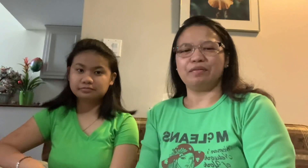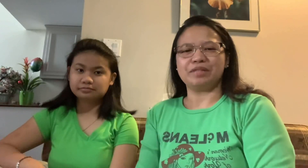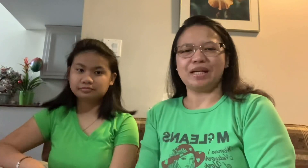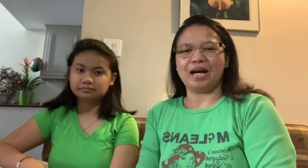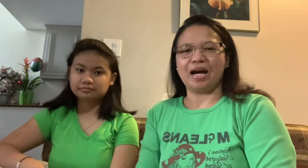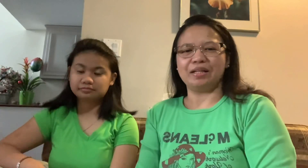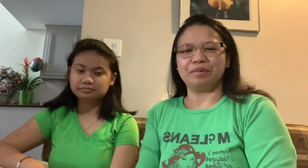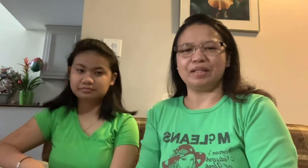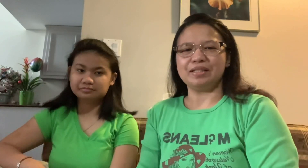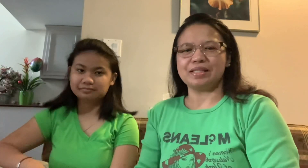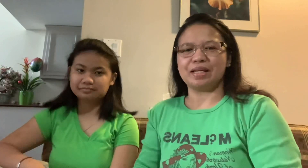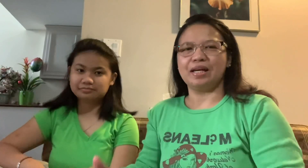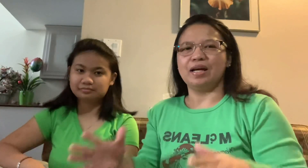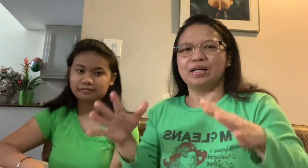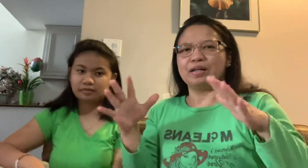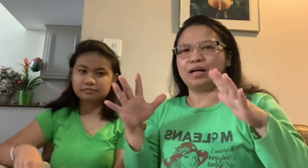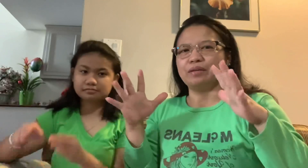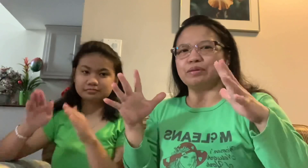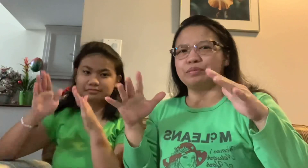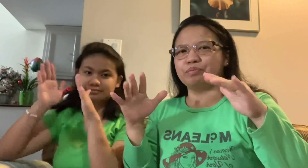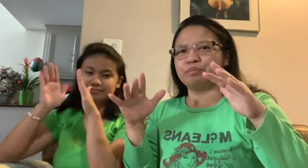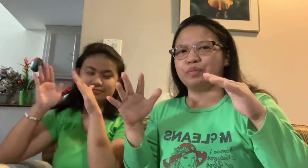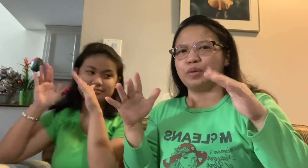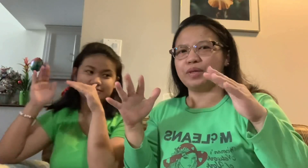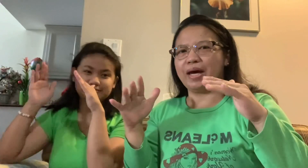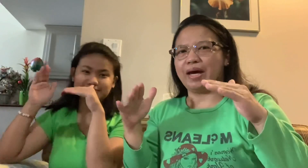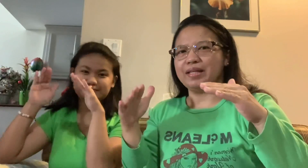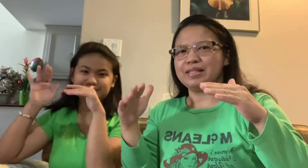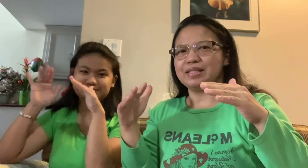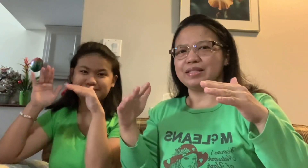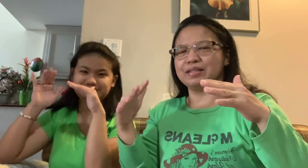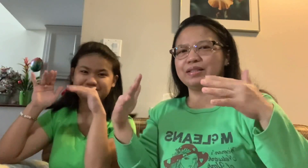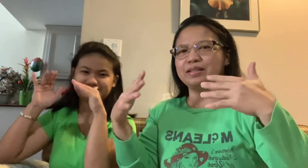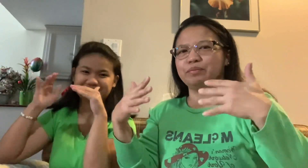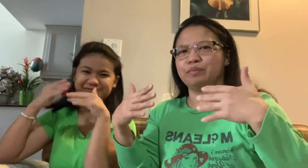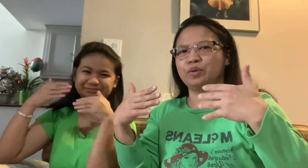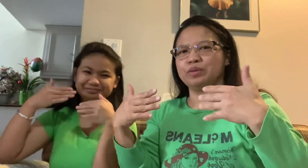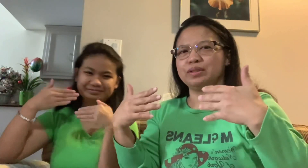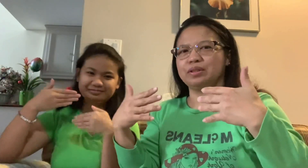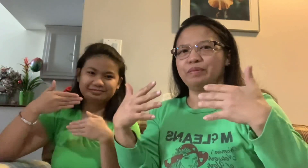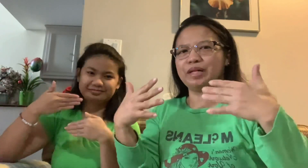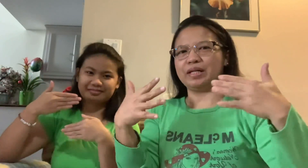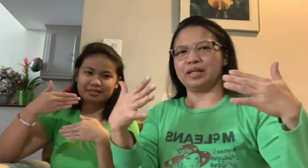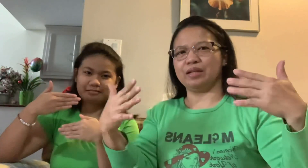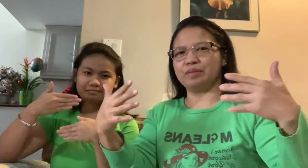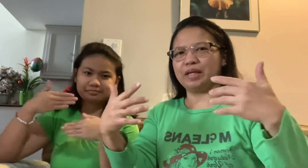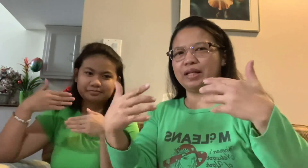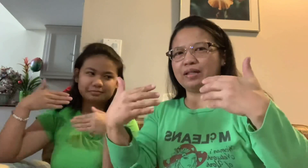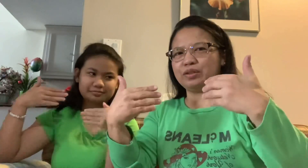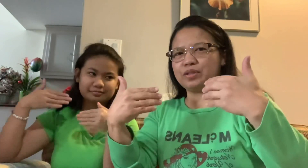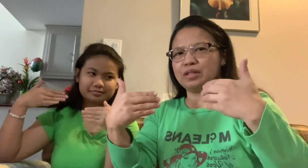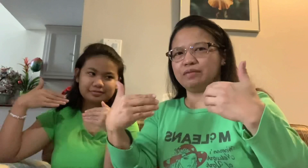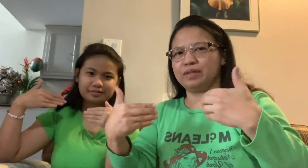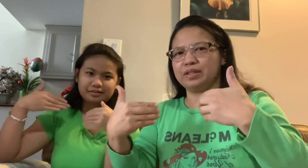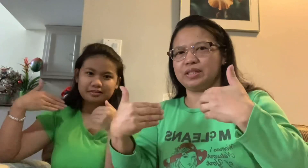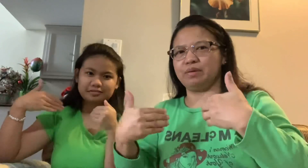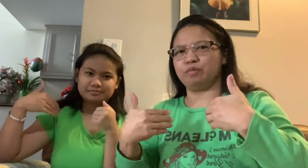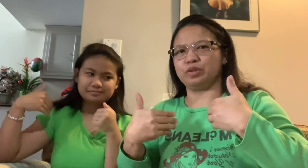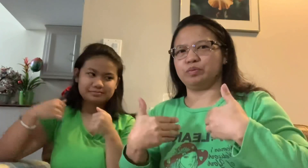say animal, say our both hands, both dominant and non-dominant, and using our fingertip, we'll put it on